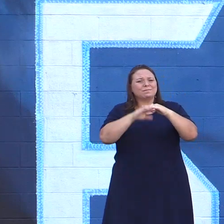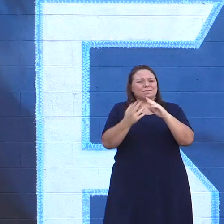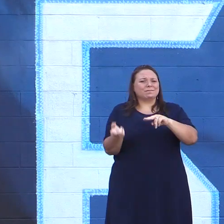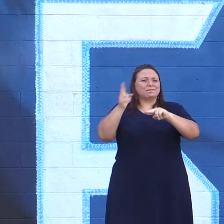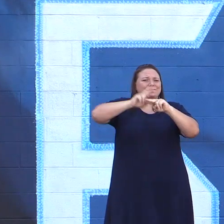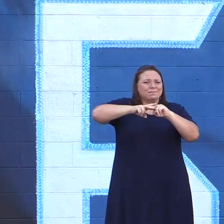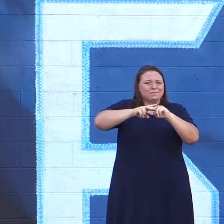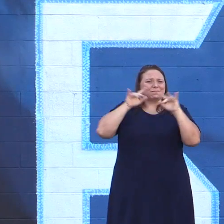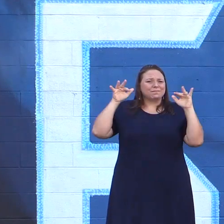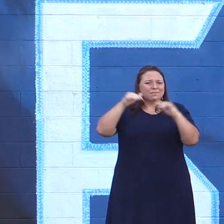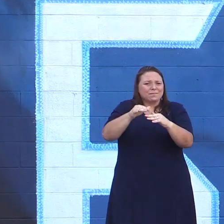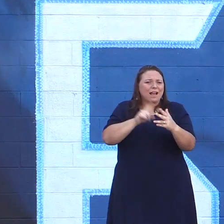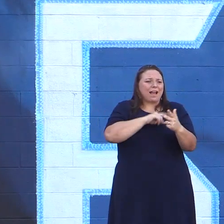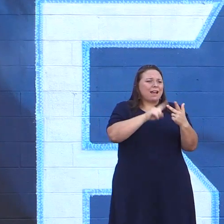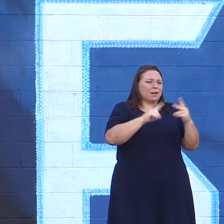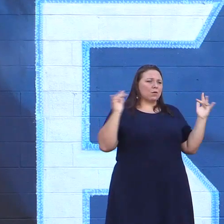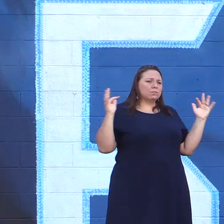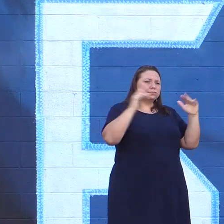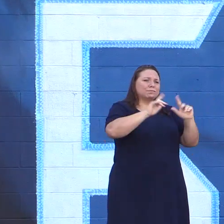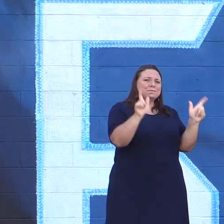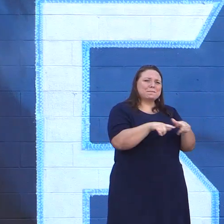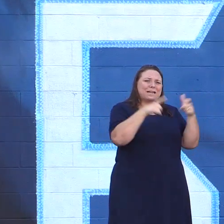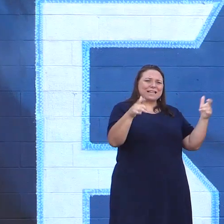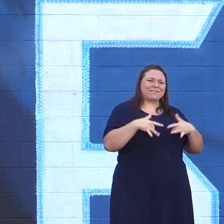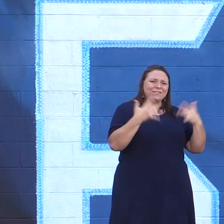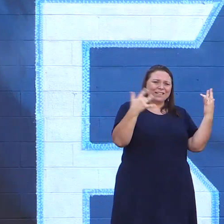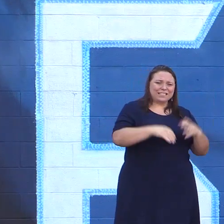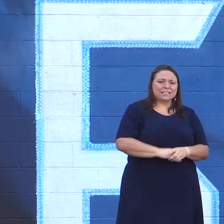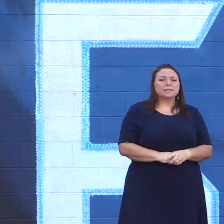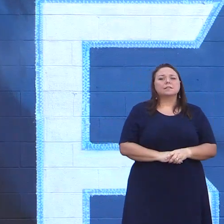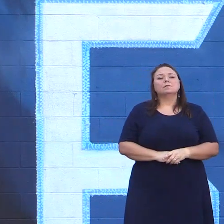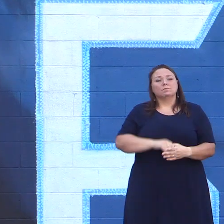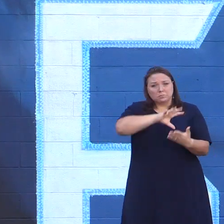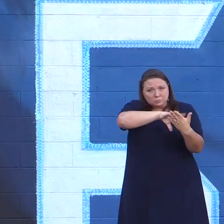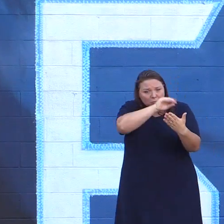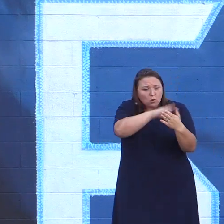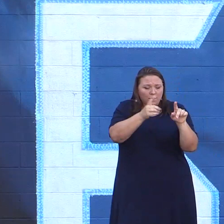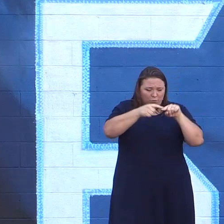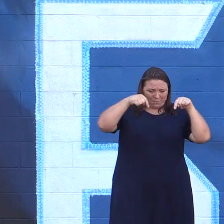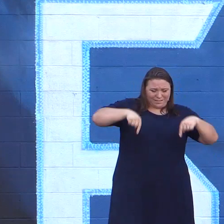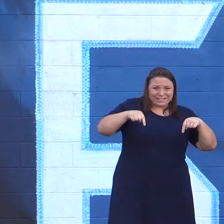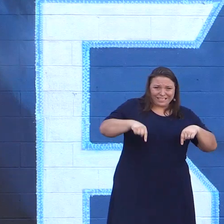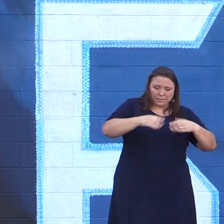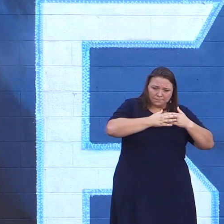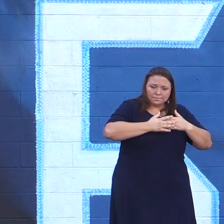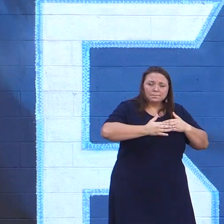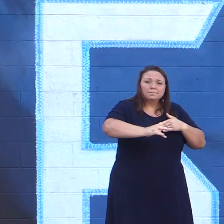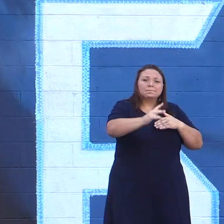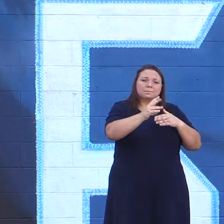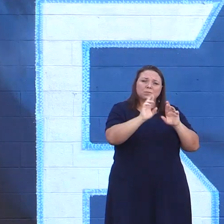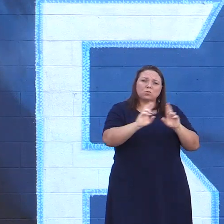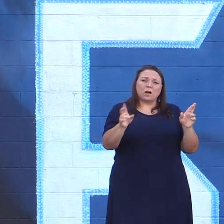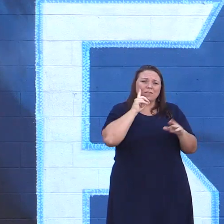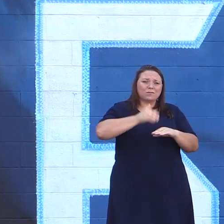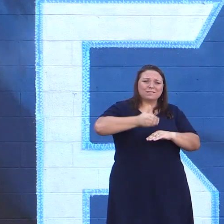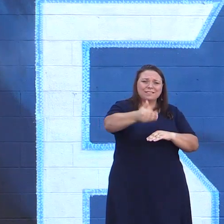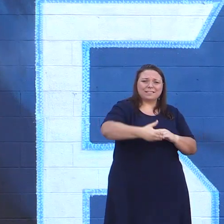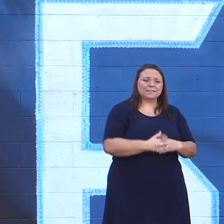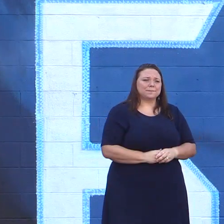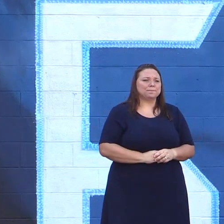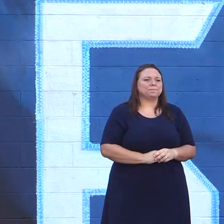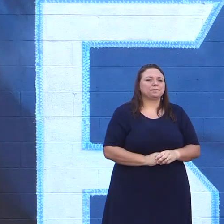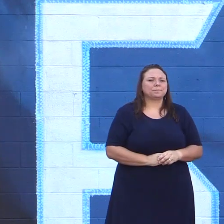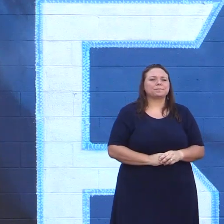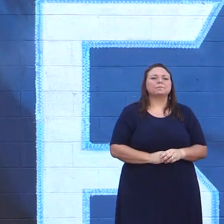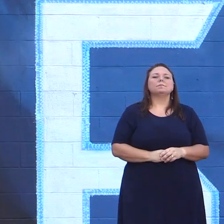and attendance at larger events. We will learn from this phase to prepare for the next.